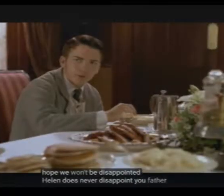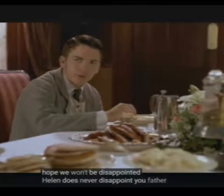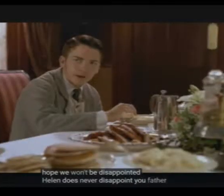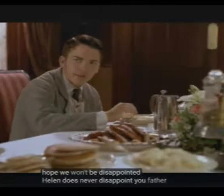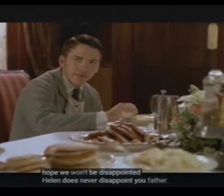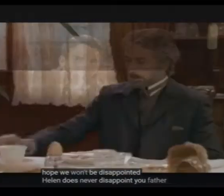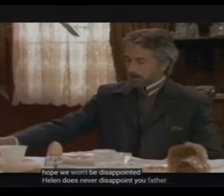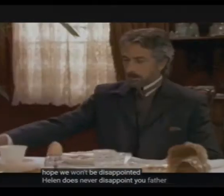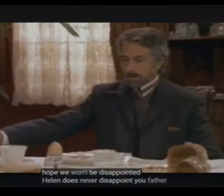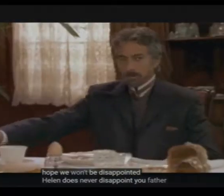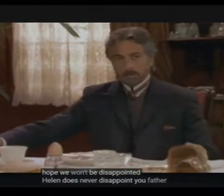Father.